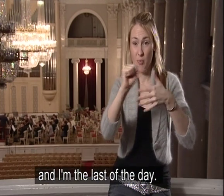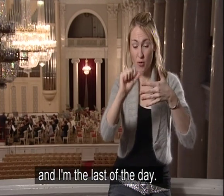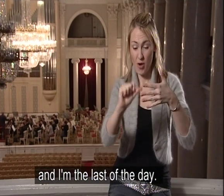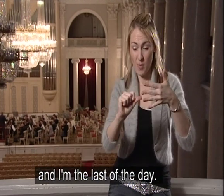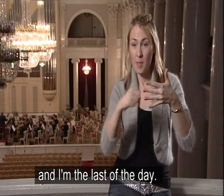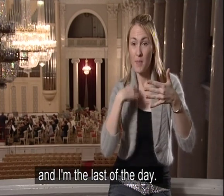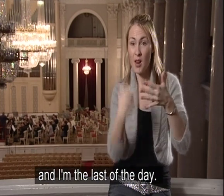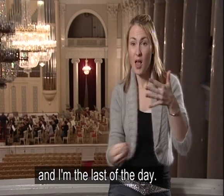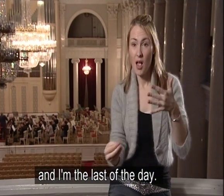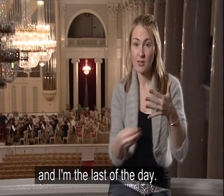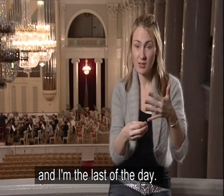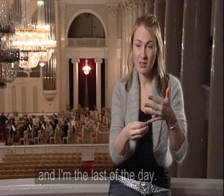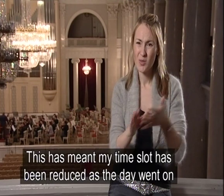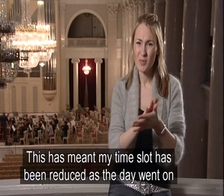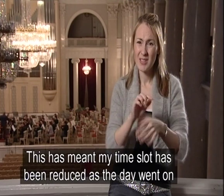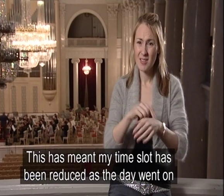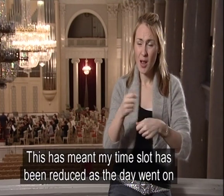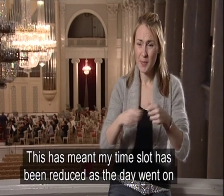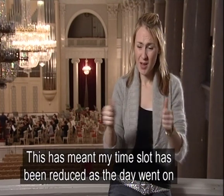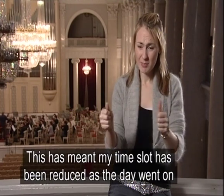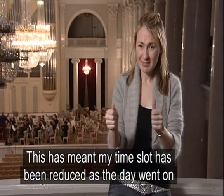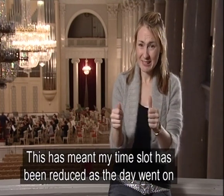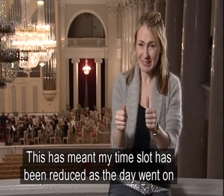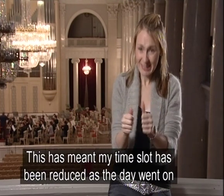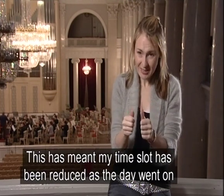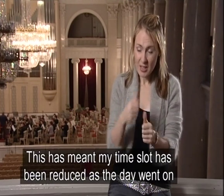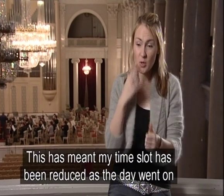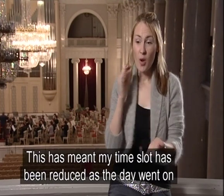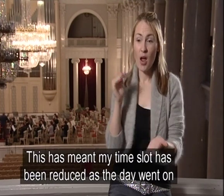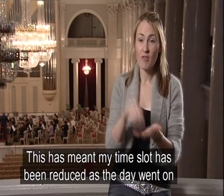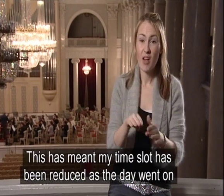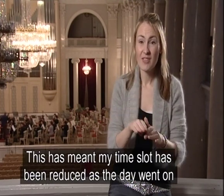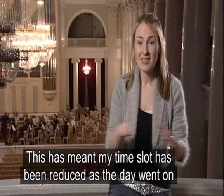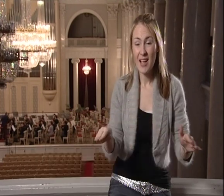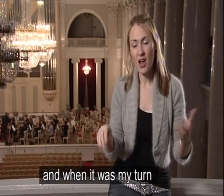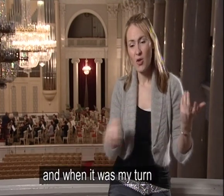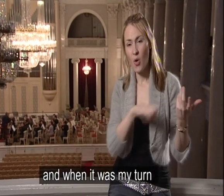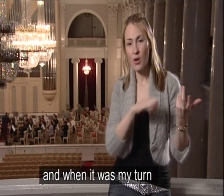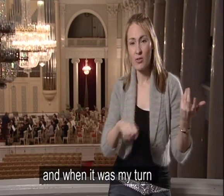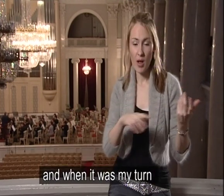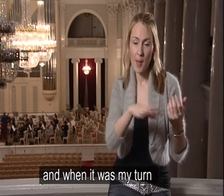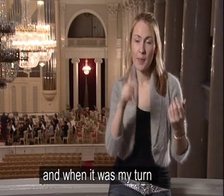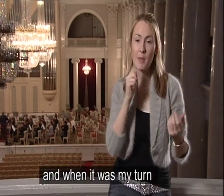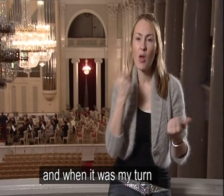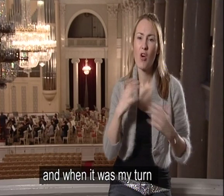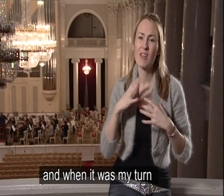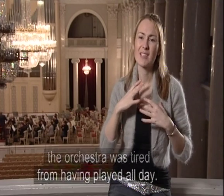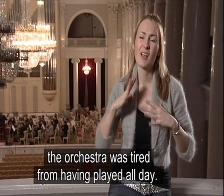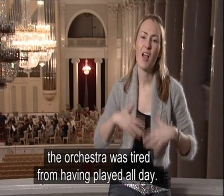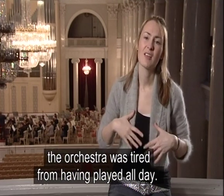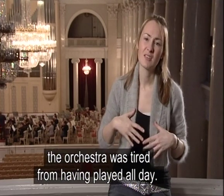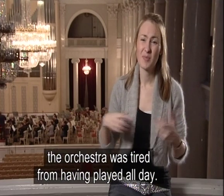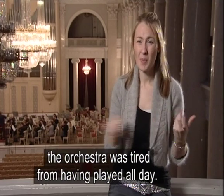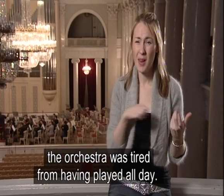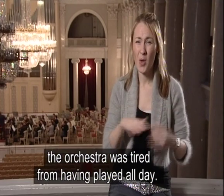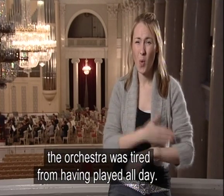I'm the last of the day. This has meant my time slot has been reduced as the day went on, and when it was